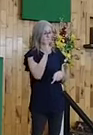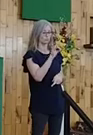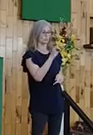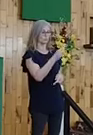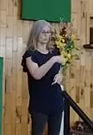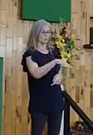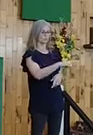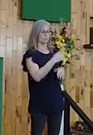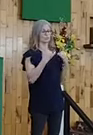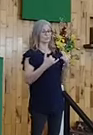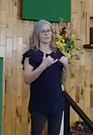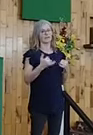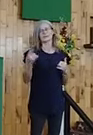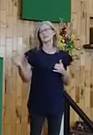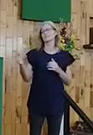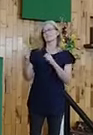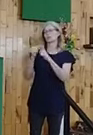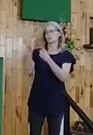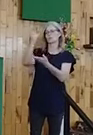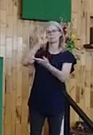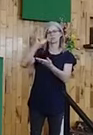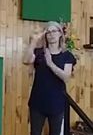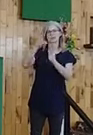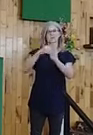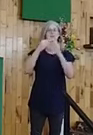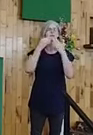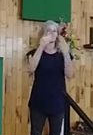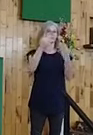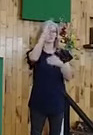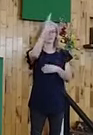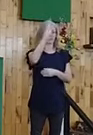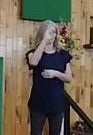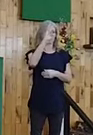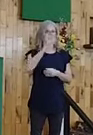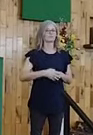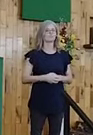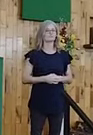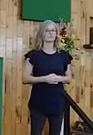today." The word of the Lord. Thanks be to God.